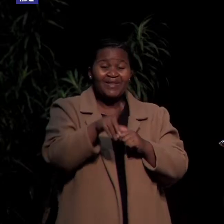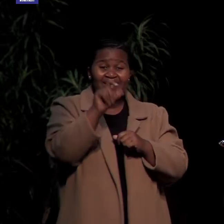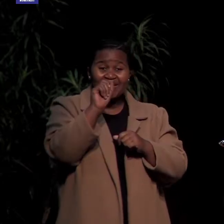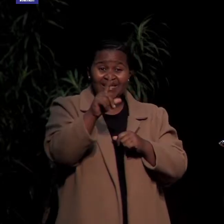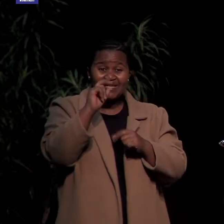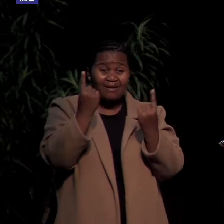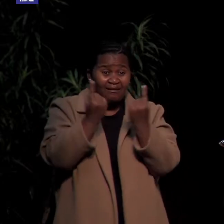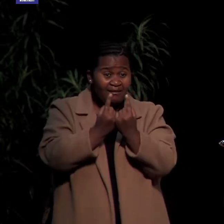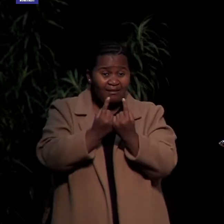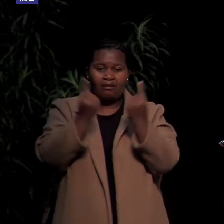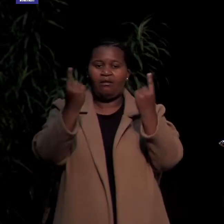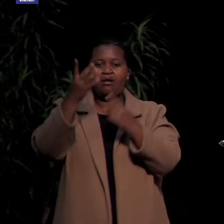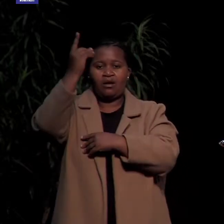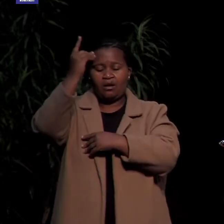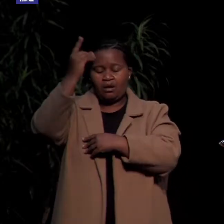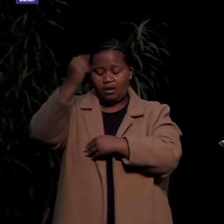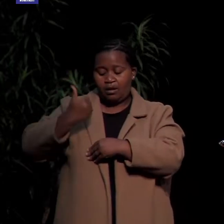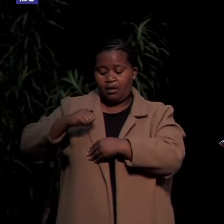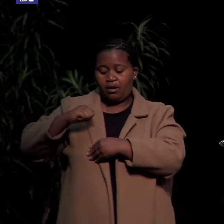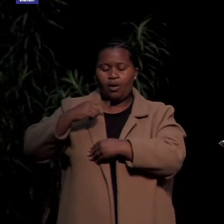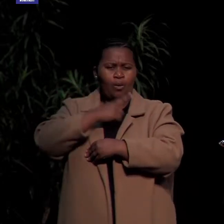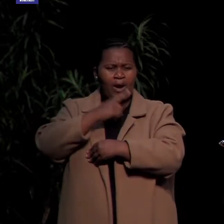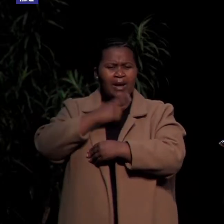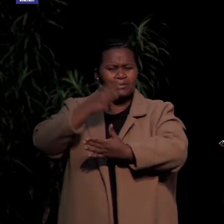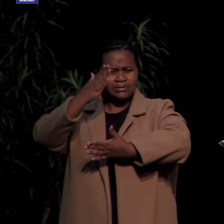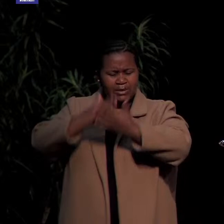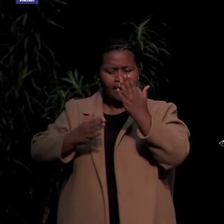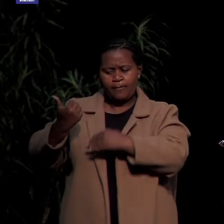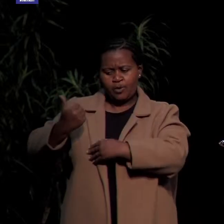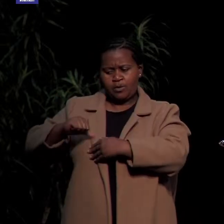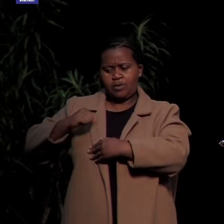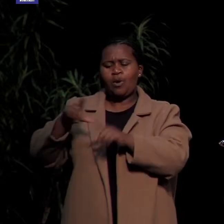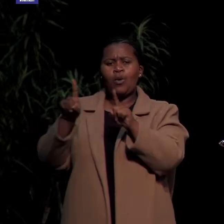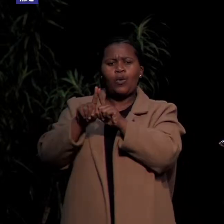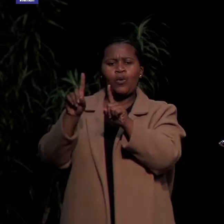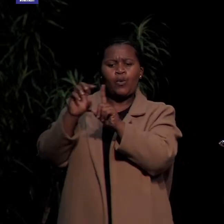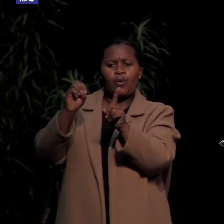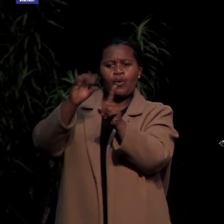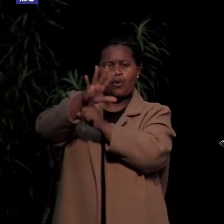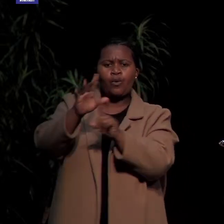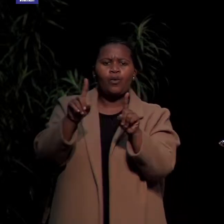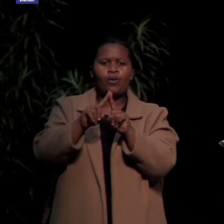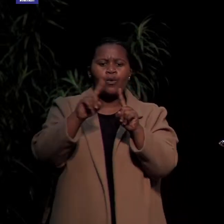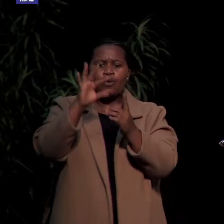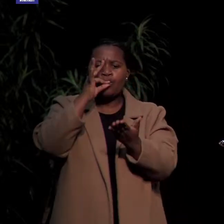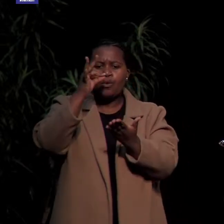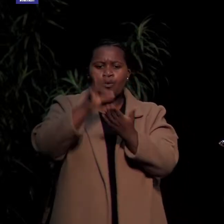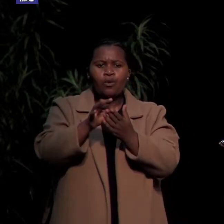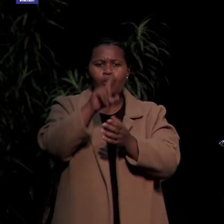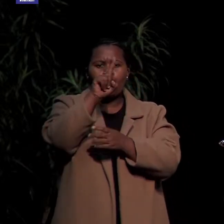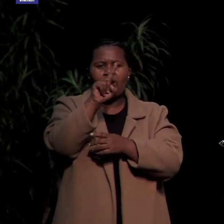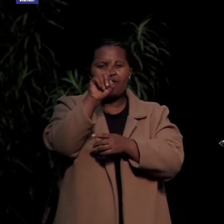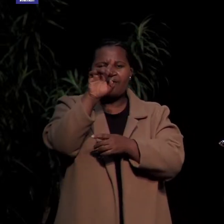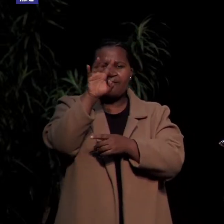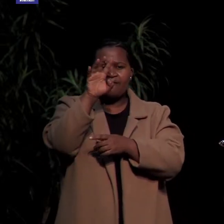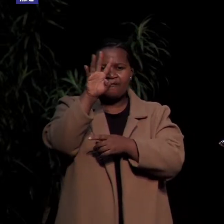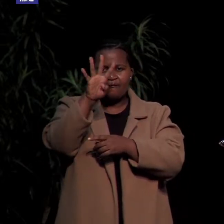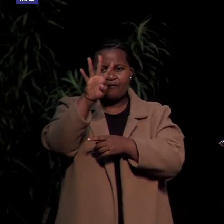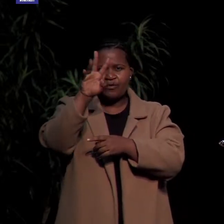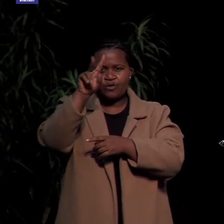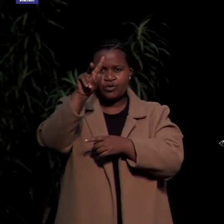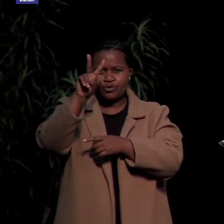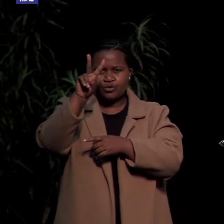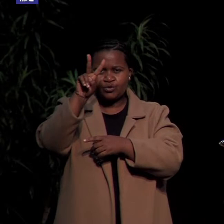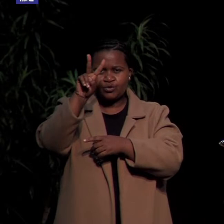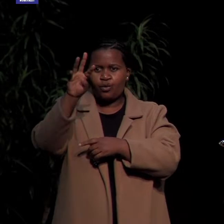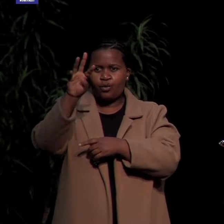not unique to eThekwini, as other metros in the country are also affected. There is proposed cut of 142.4